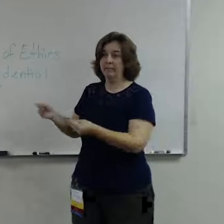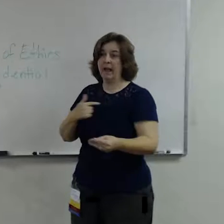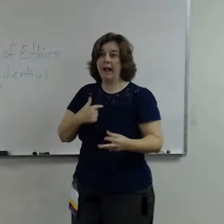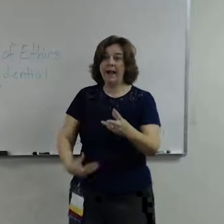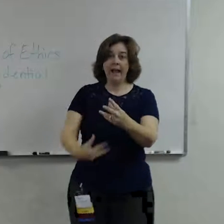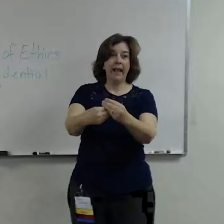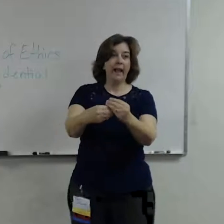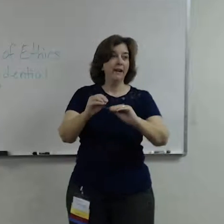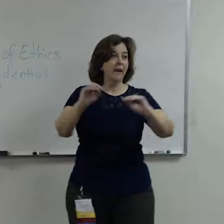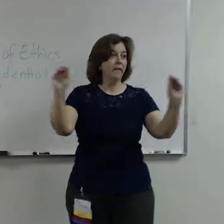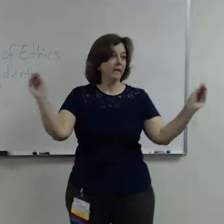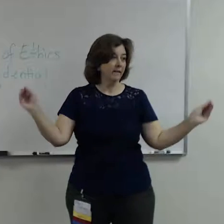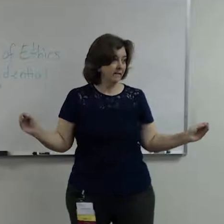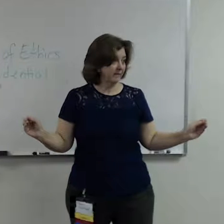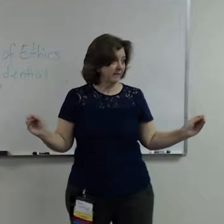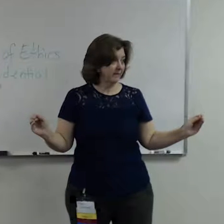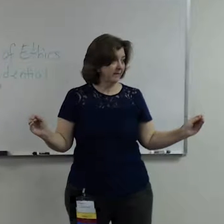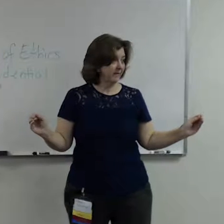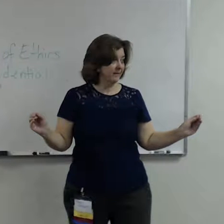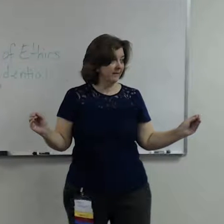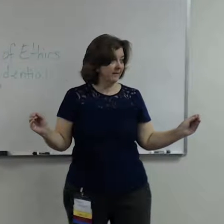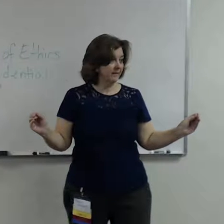I add nothing.